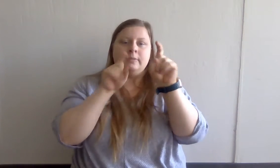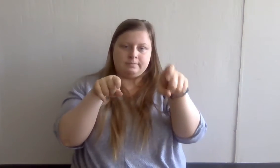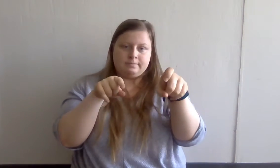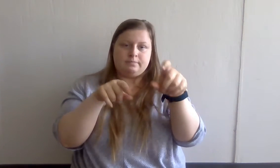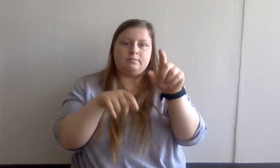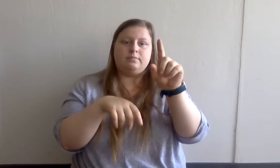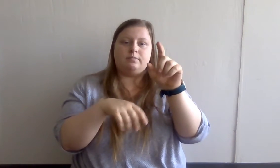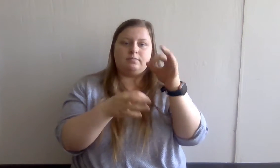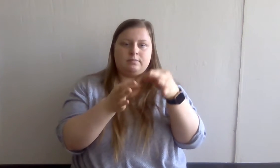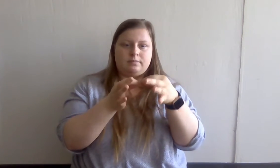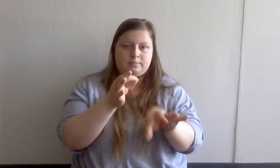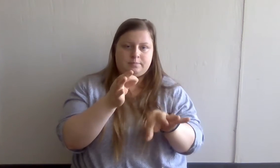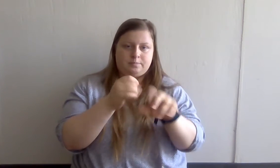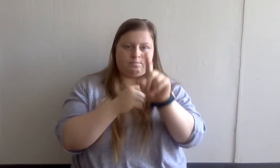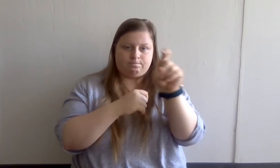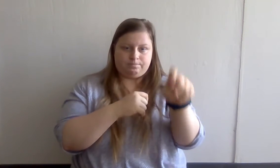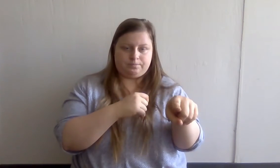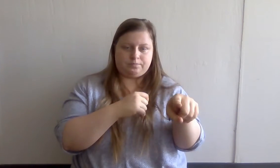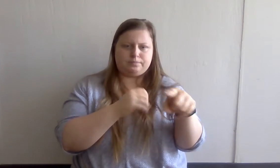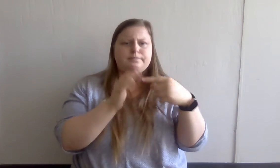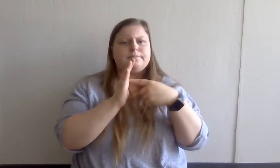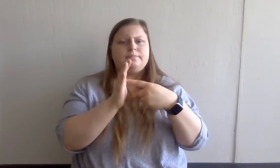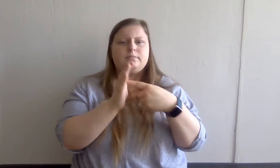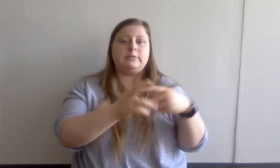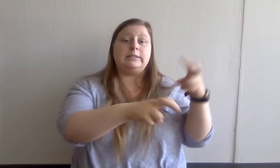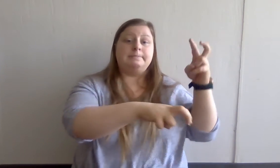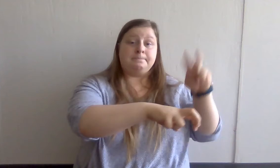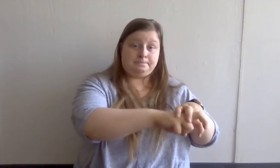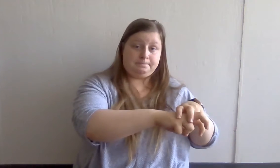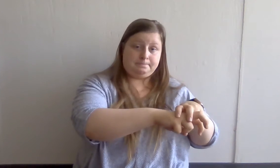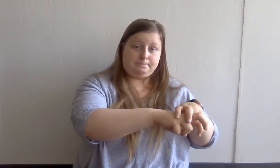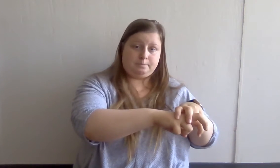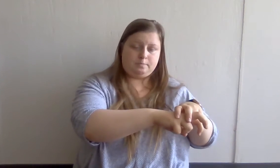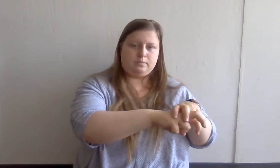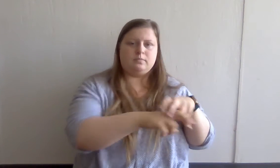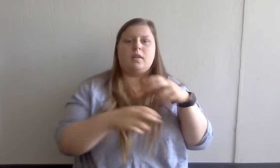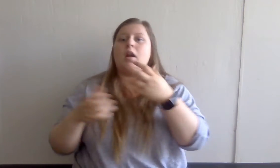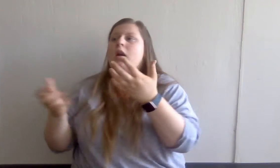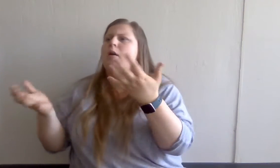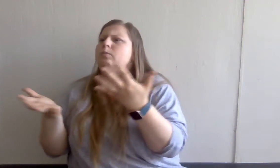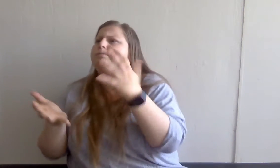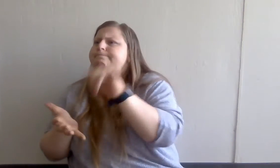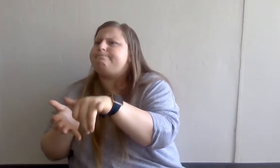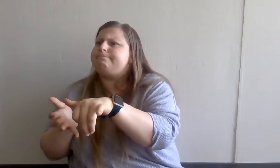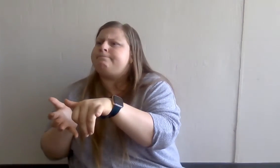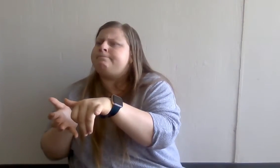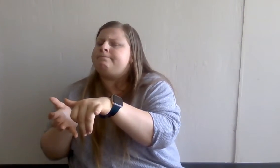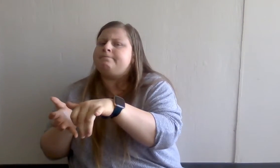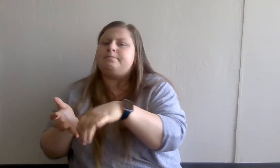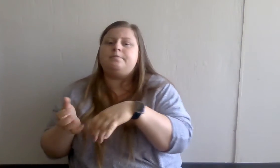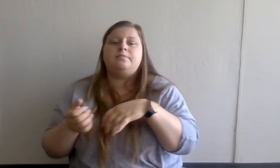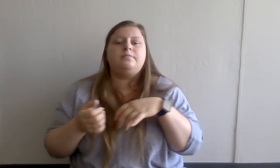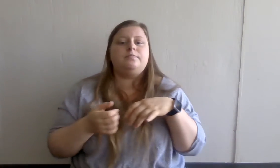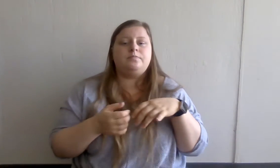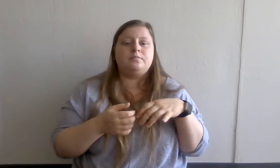can make simple requests, as well as ask simple questions. They can say something such as,